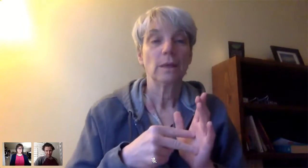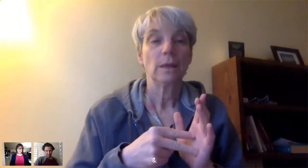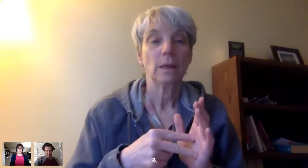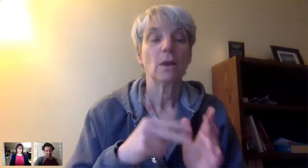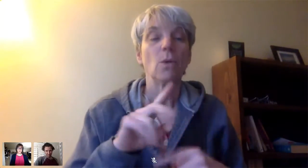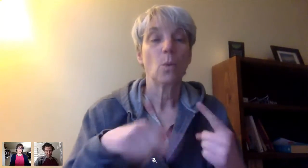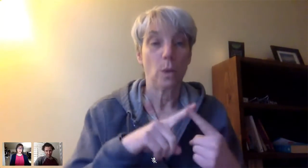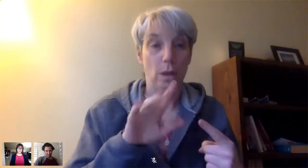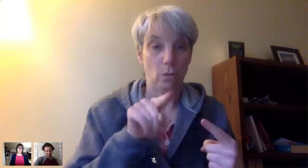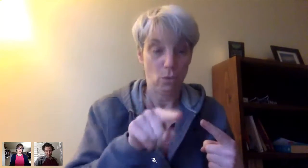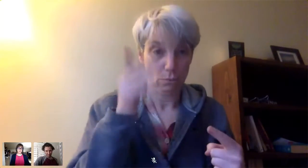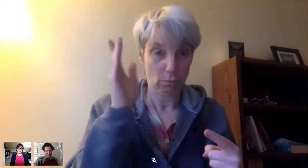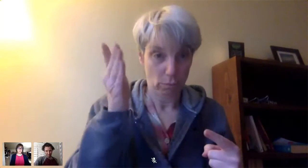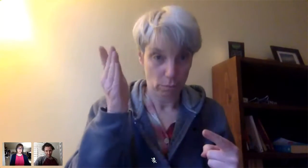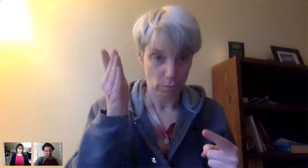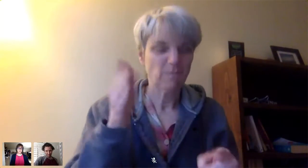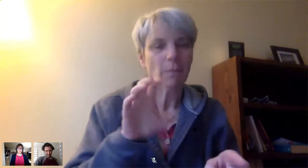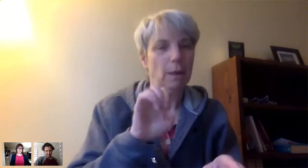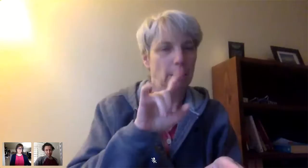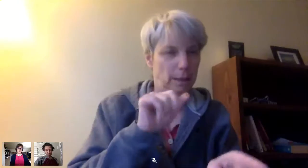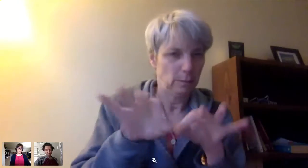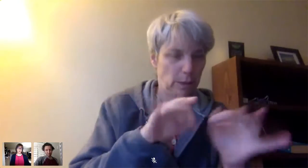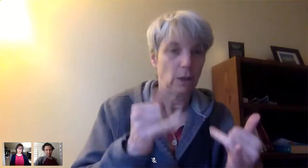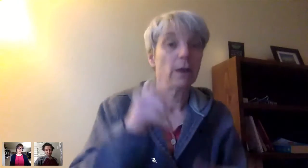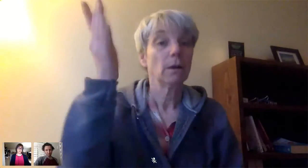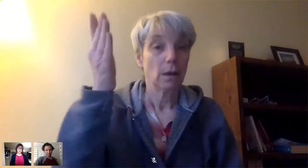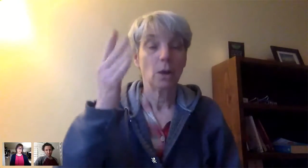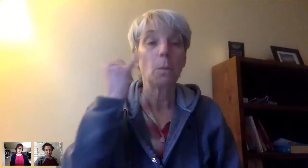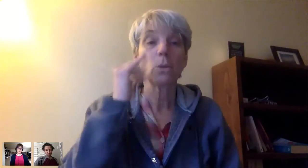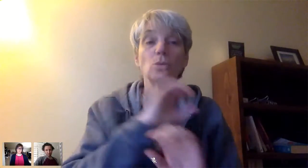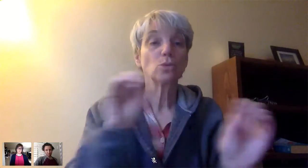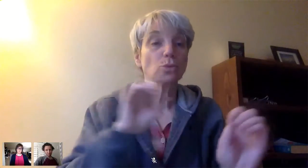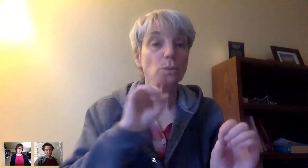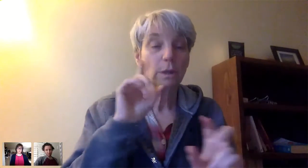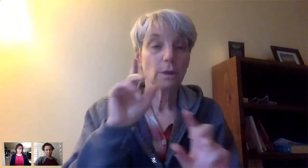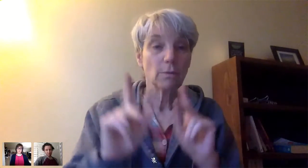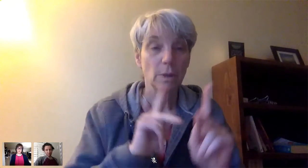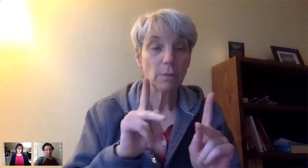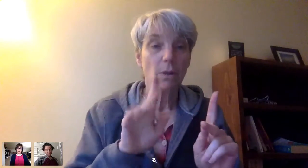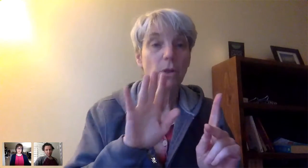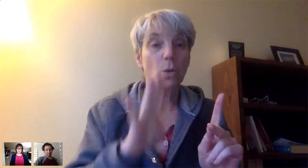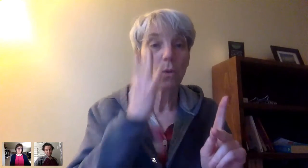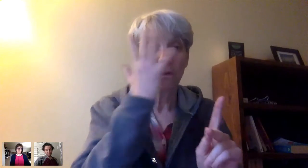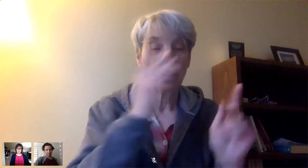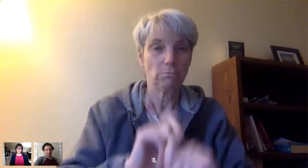if we don't have any deaf people in the audience, then he would be full screen, right? But if we have deaf people in the